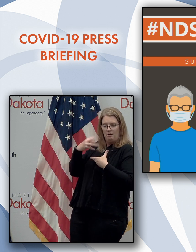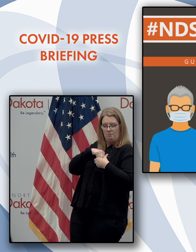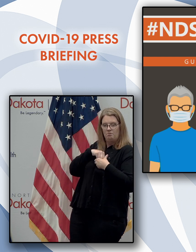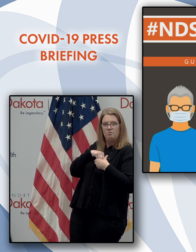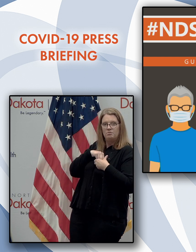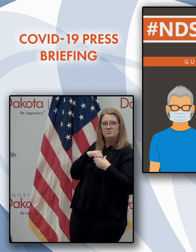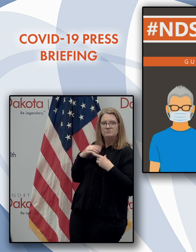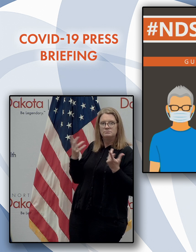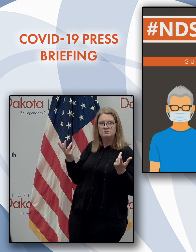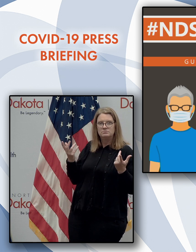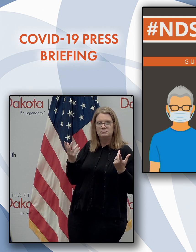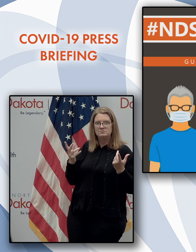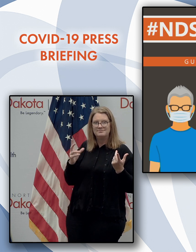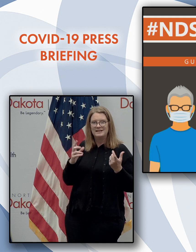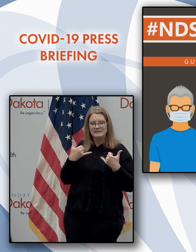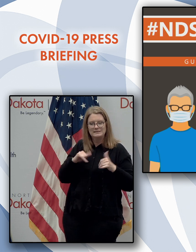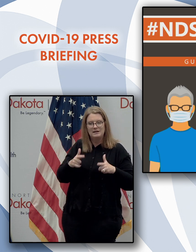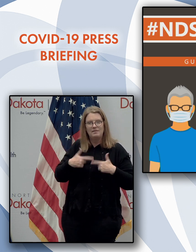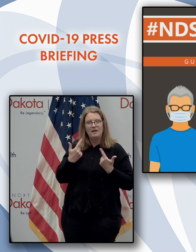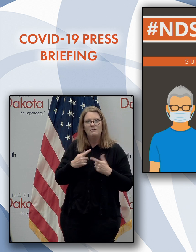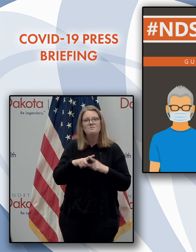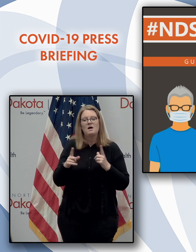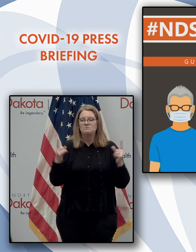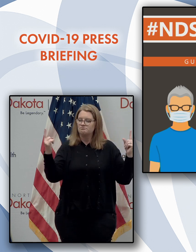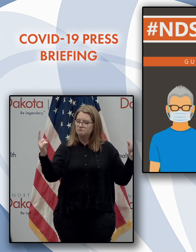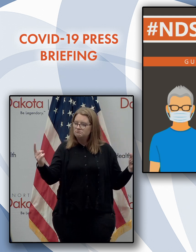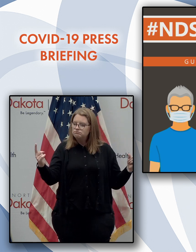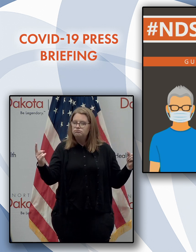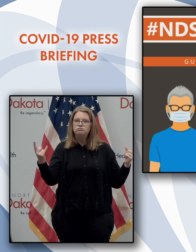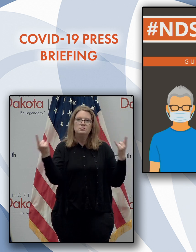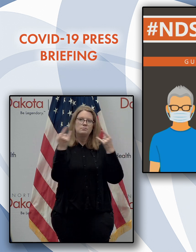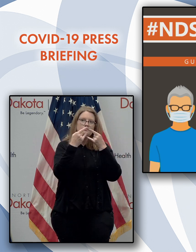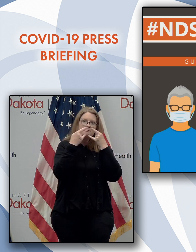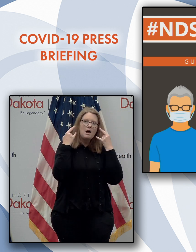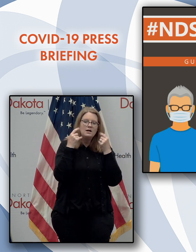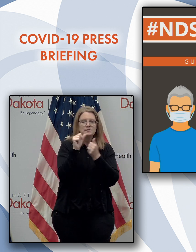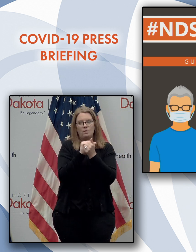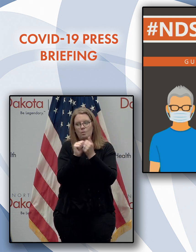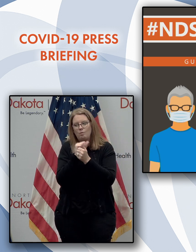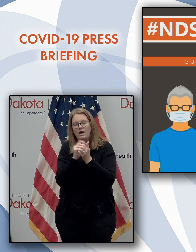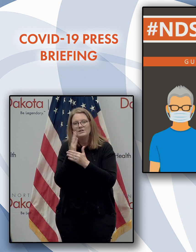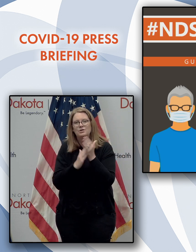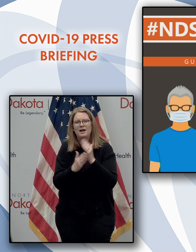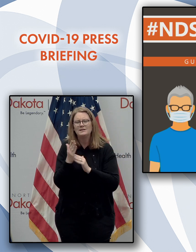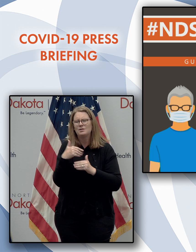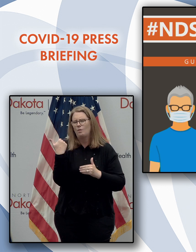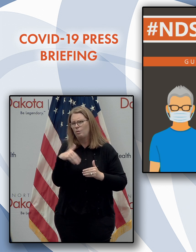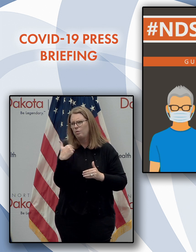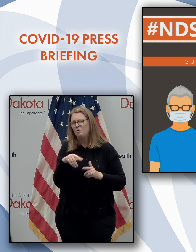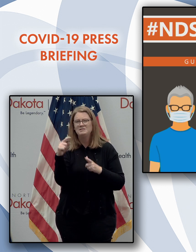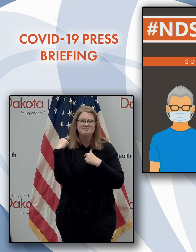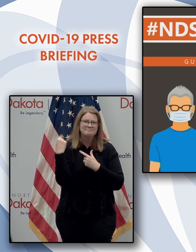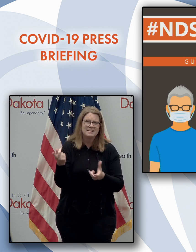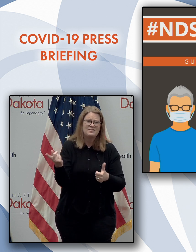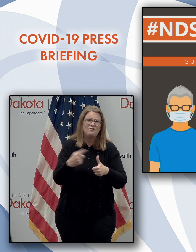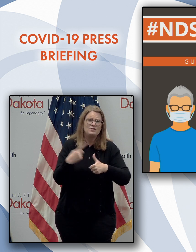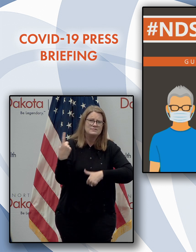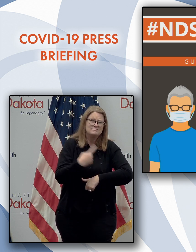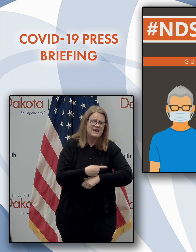more. Wash your hands frequently. Wear a mask when appropriate. We've been stressing this since the very first